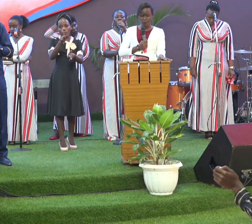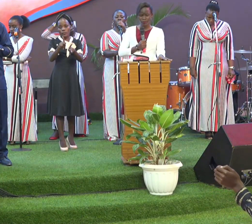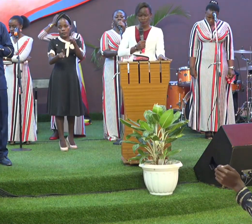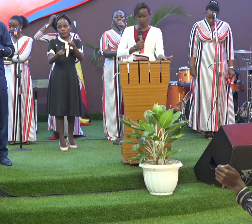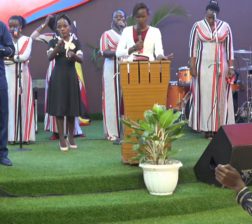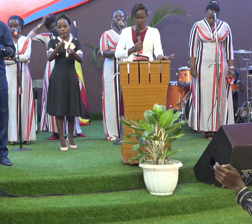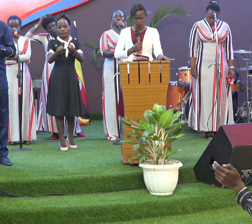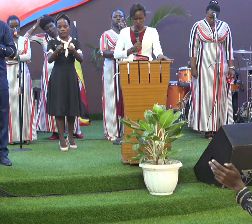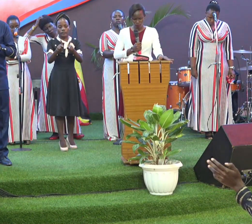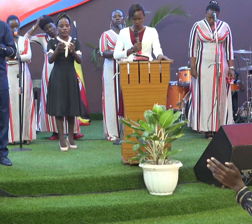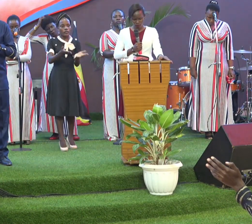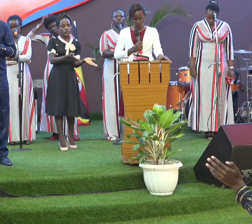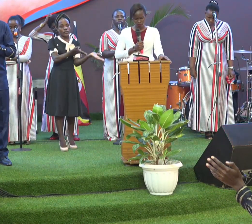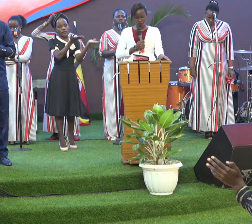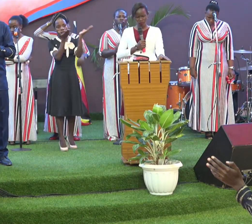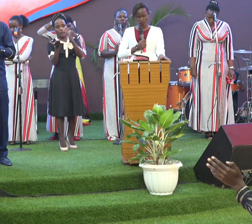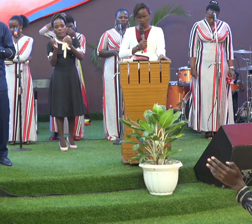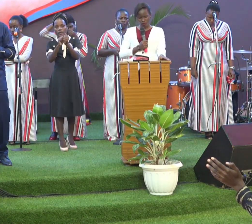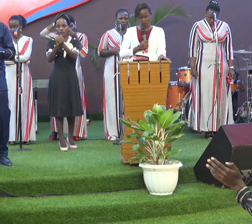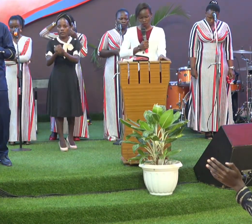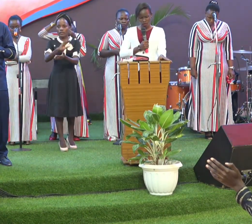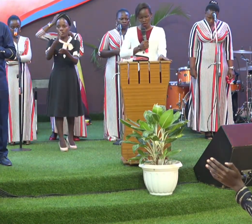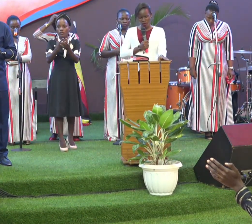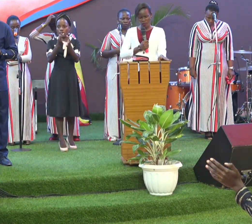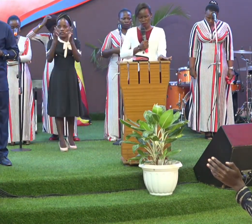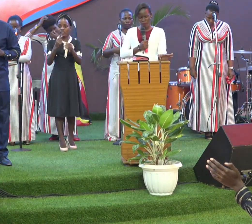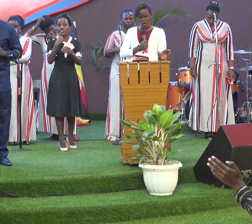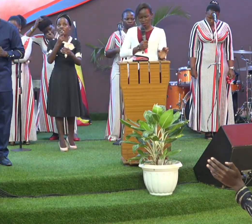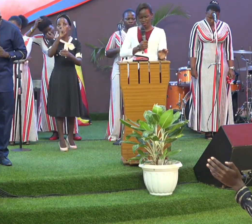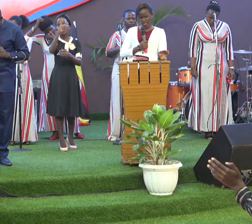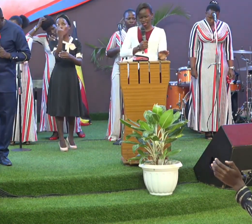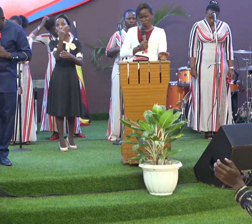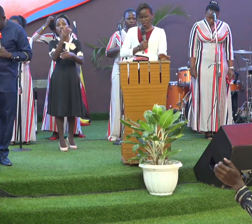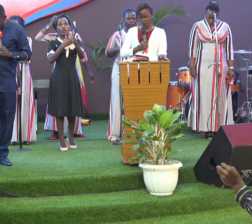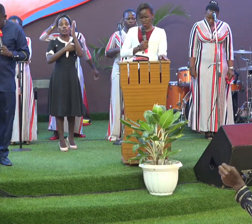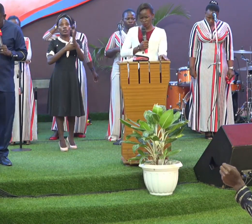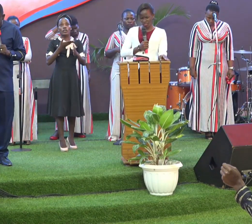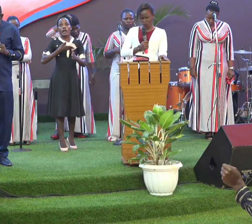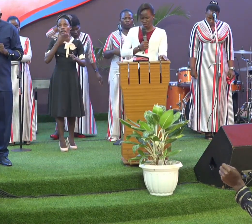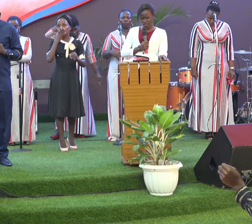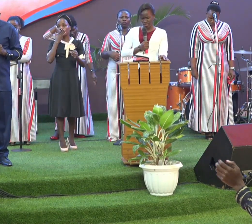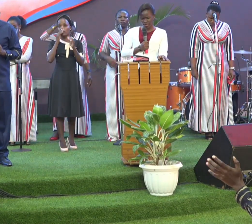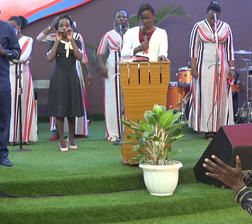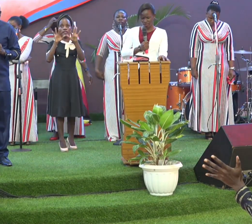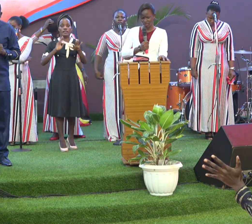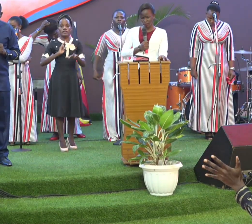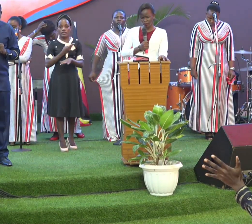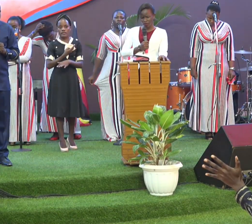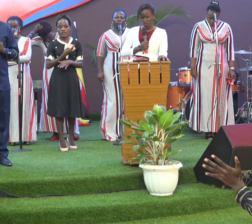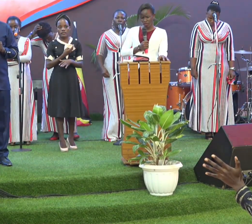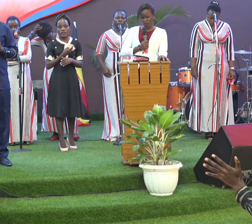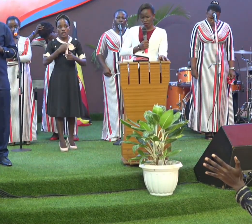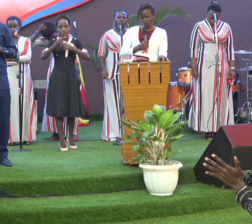people. Tukomyewo nabyo okugamba nti Mukama abadde ggwe atuwadde omukisa. Come back to say that the Lord has been you that has blessed